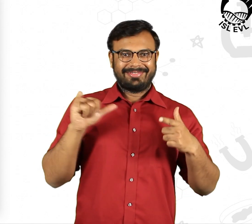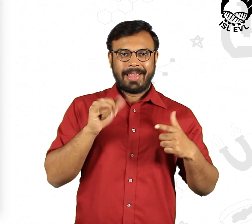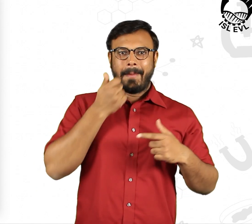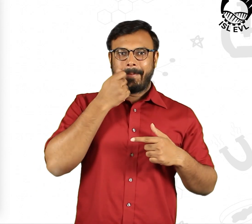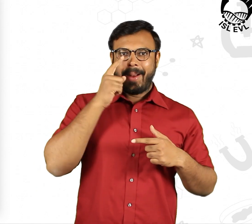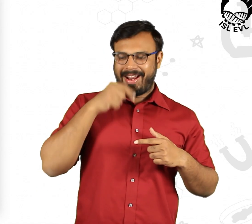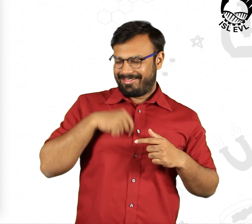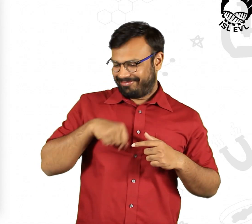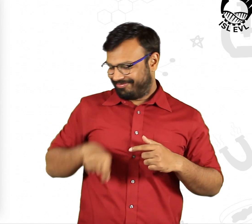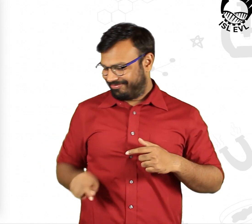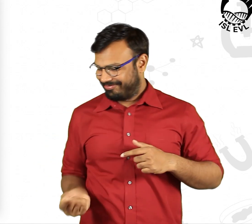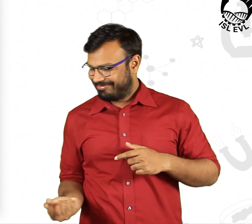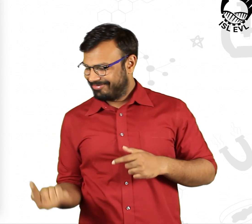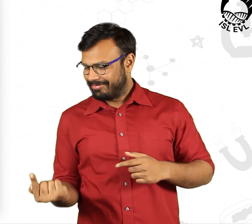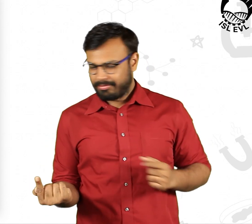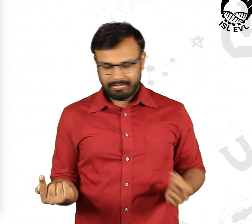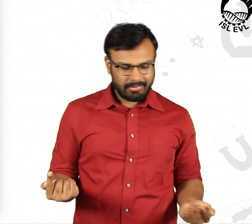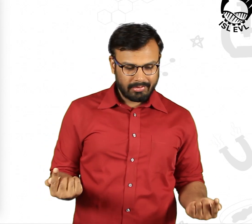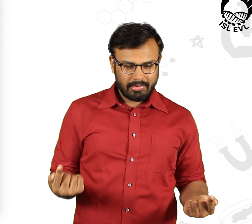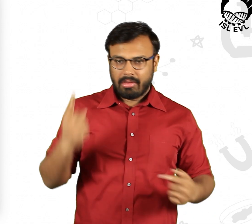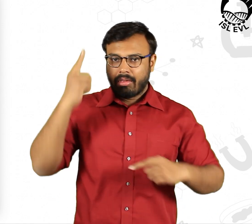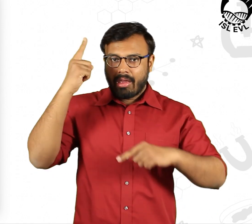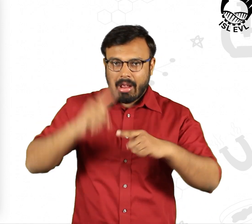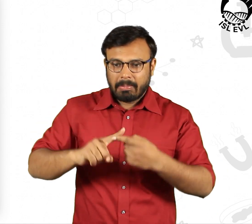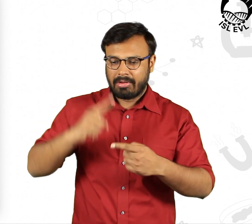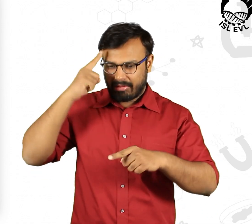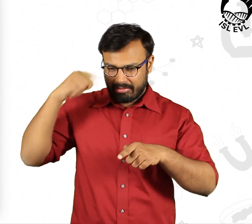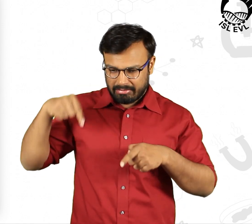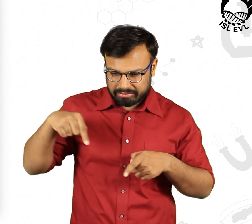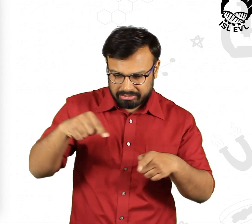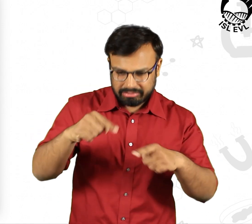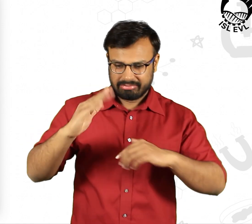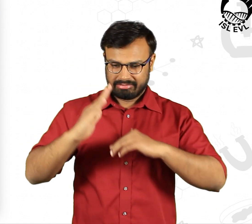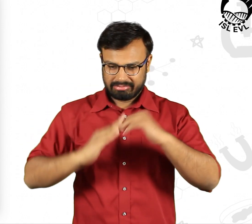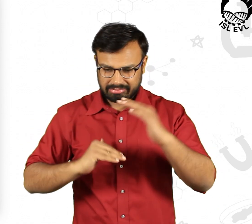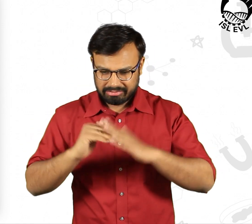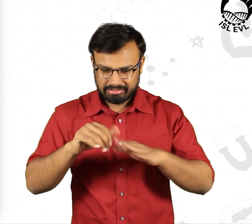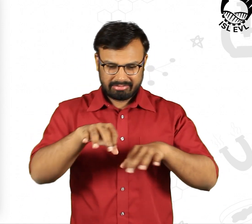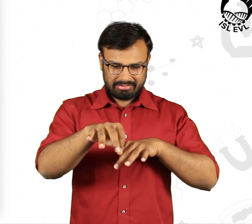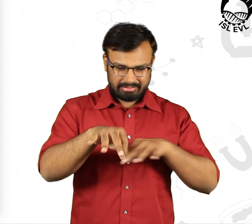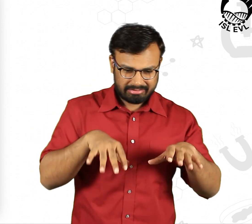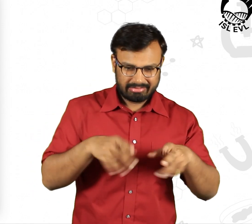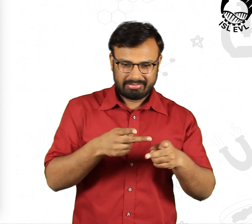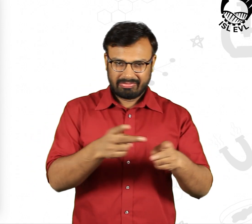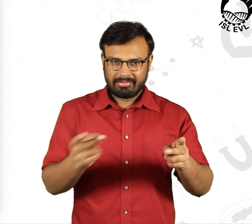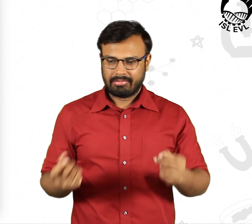Many rot and die under the parents.